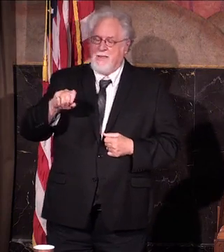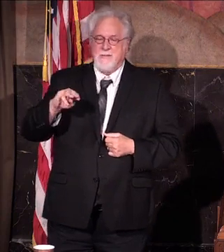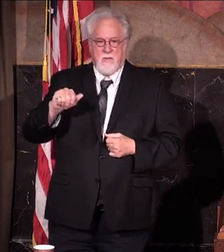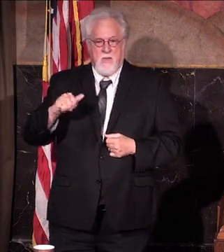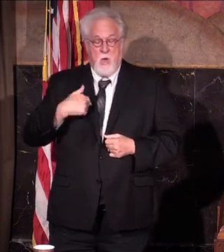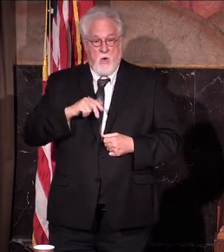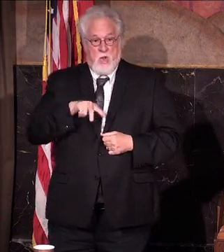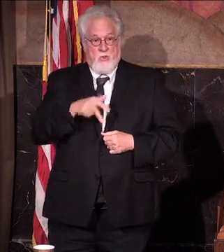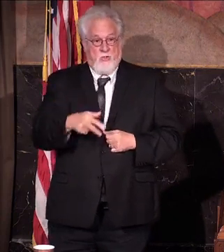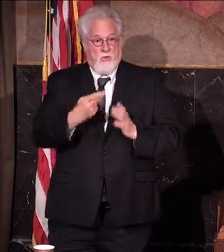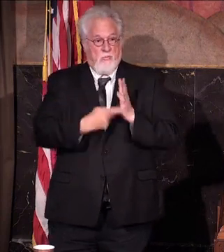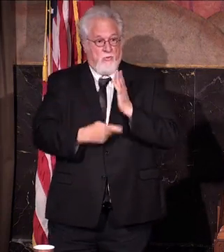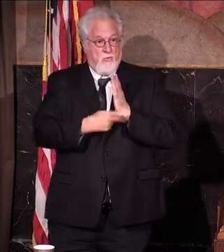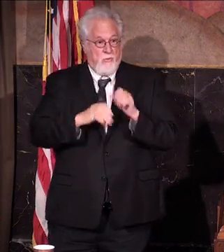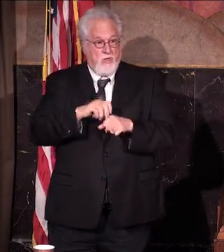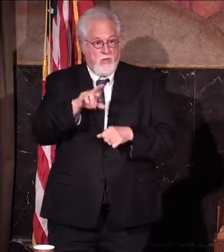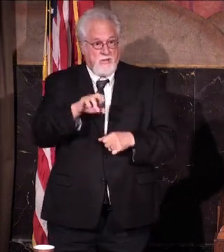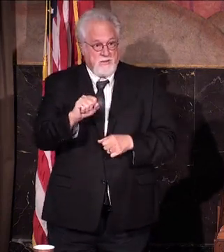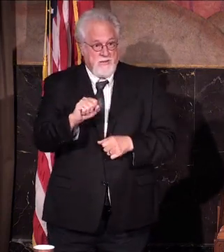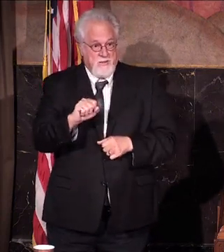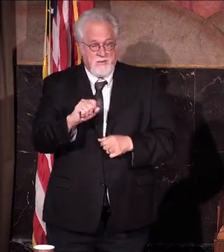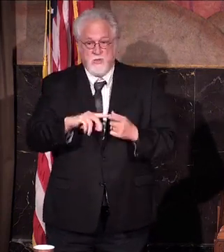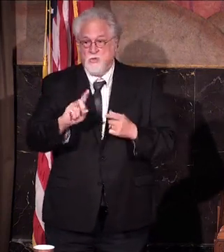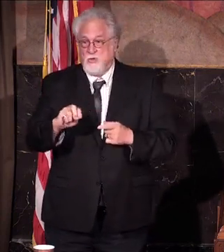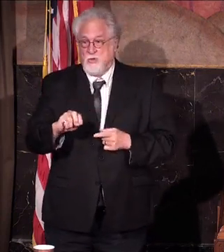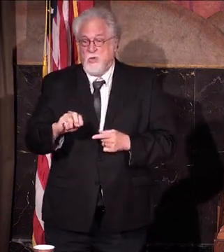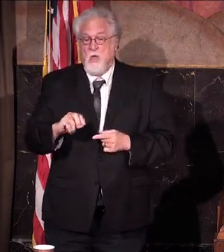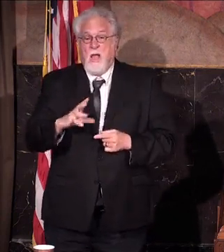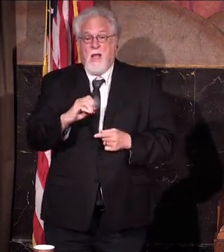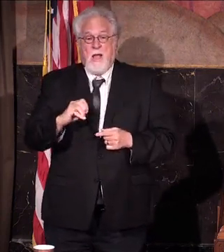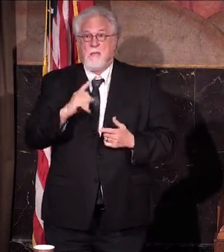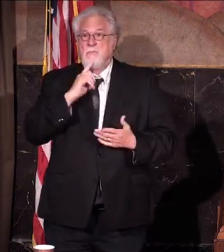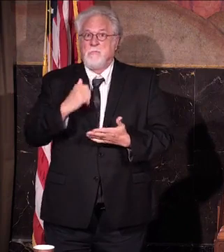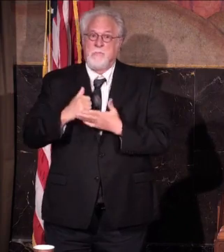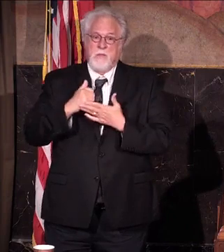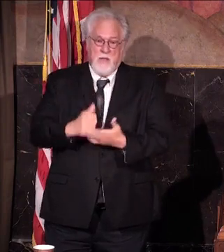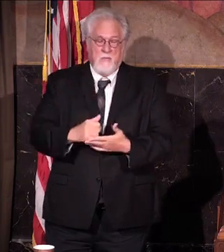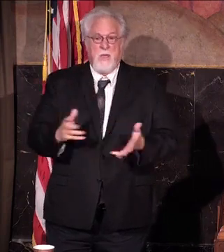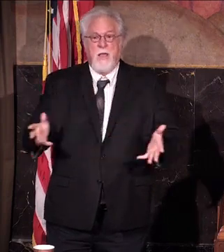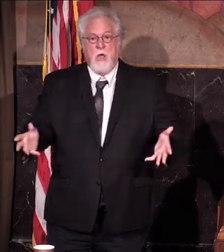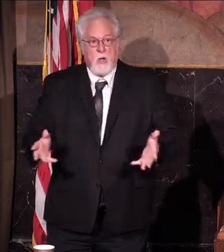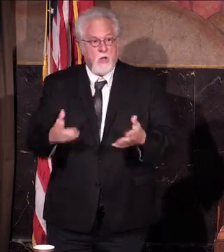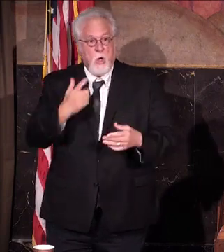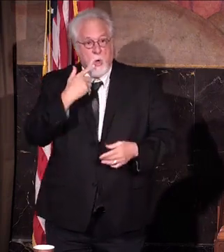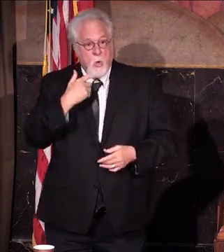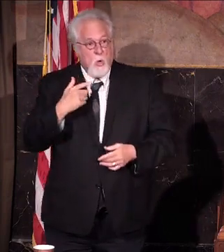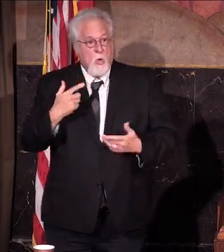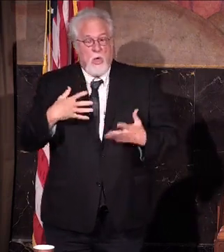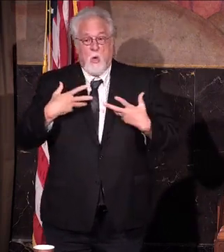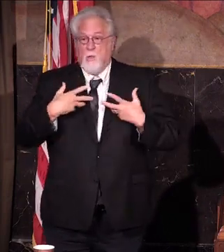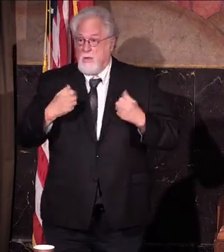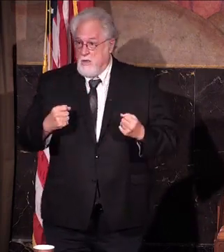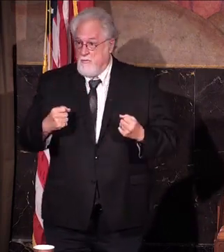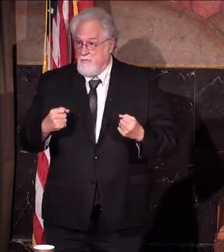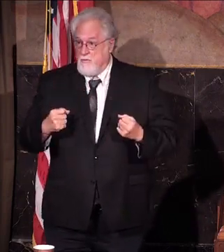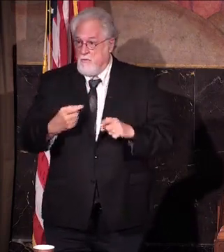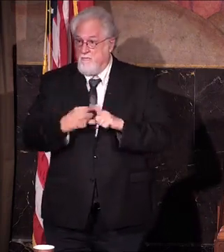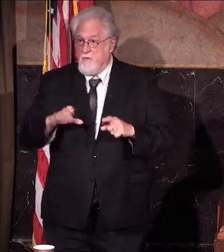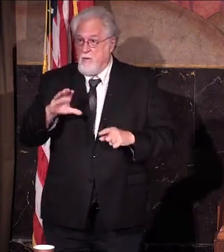the third program in the United States to do that, and it's helping. So I encourage those of you that have recovered